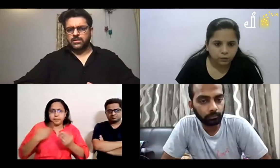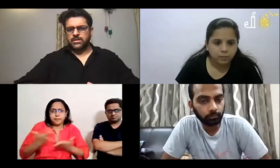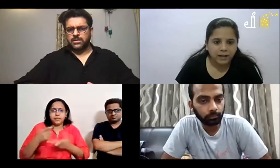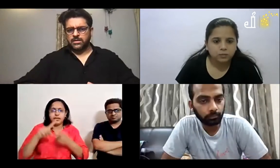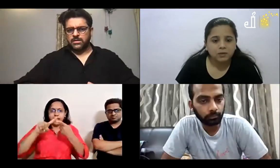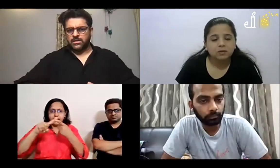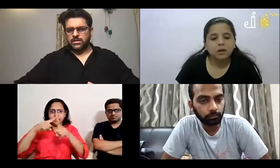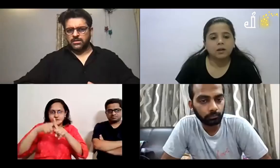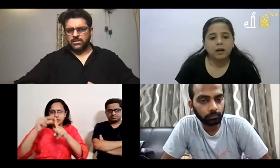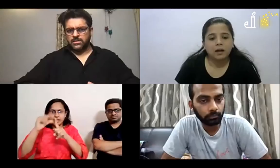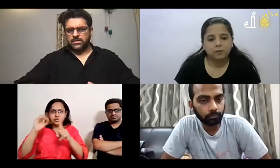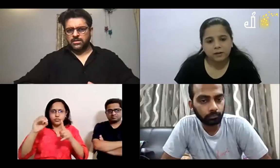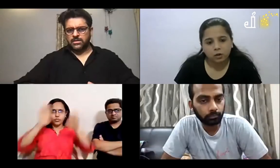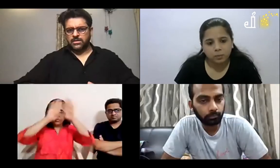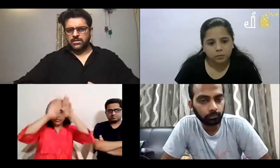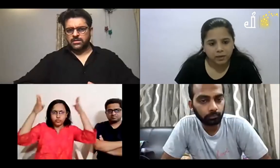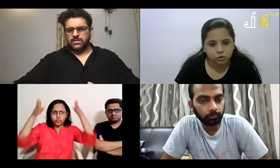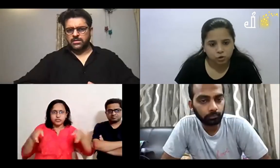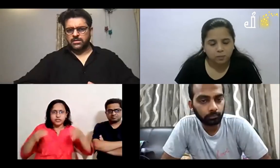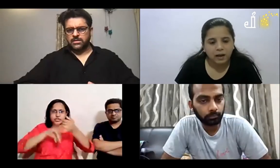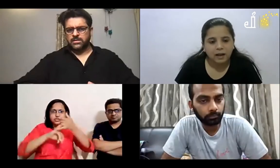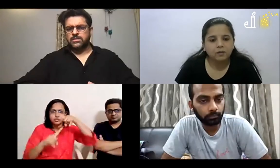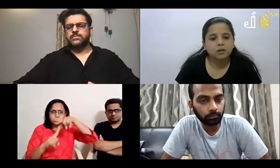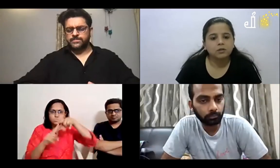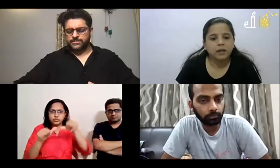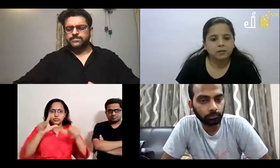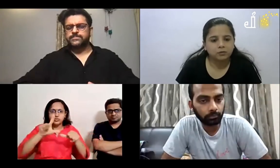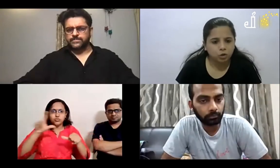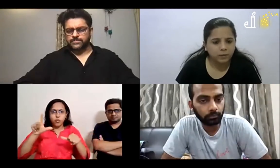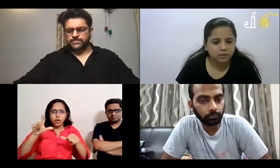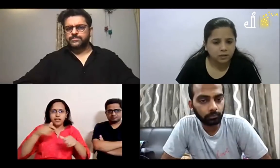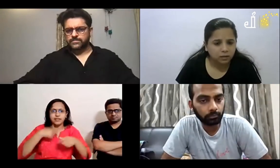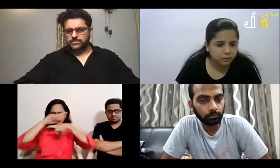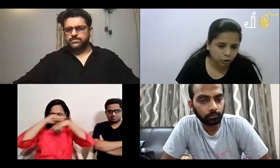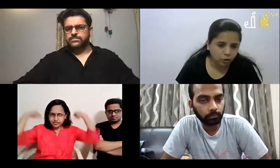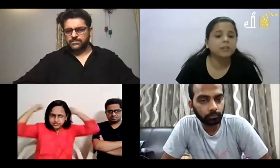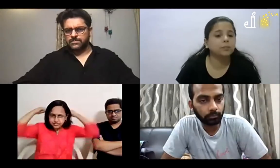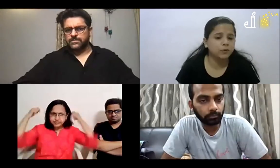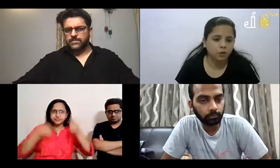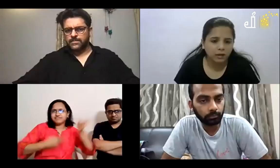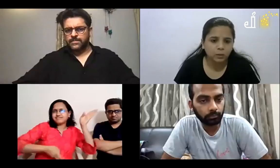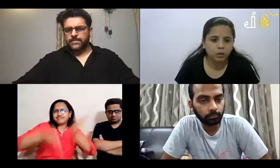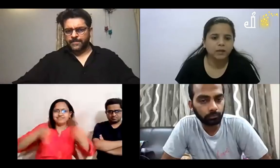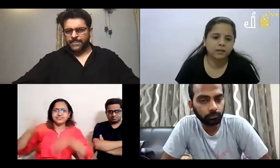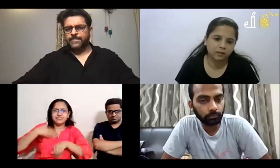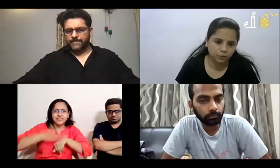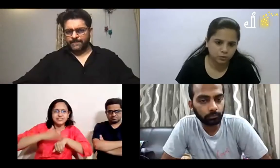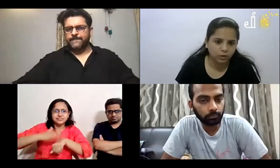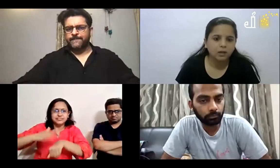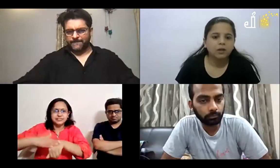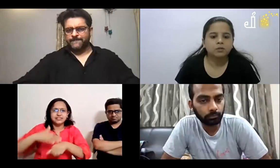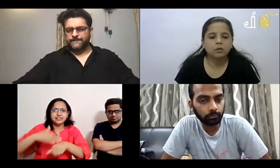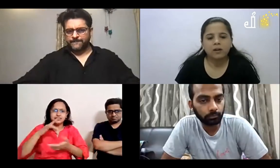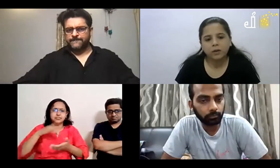So for my experience, if I talk about my job, I have a job at expo stall. I work at the expo